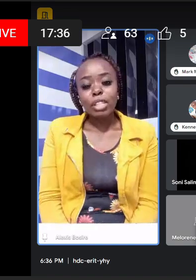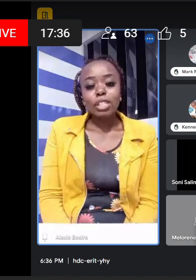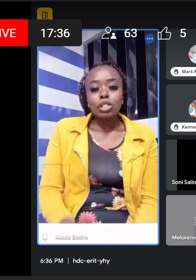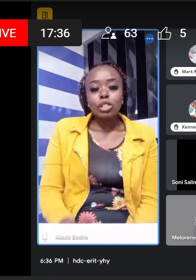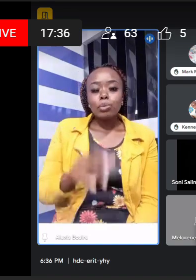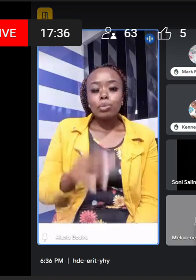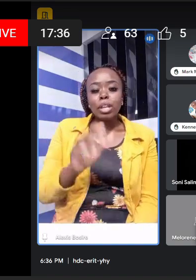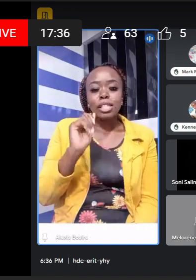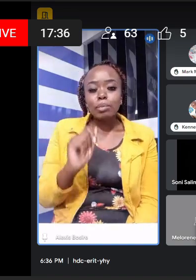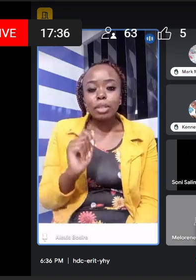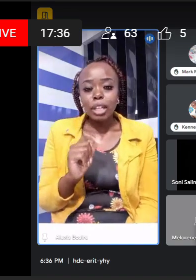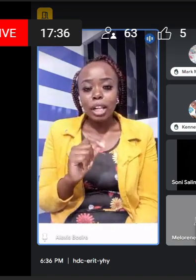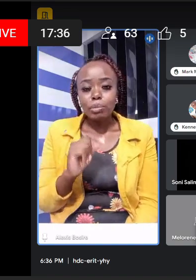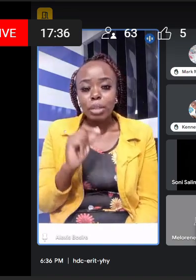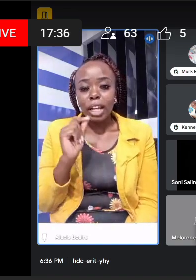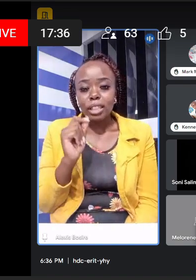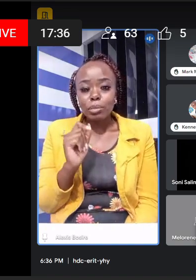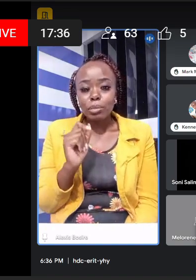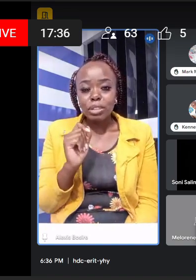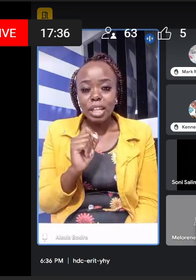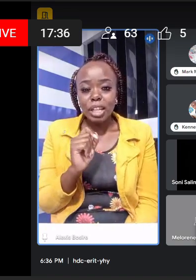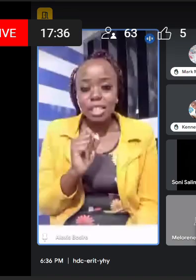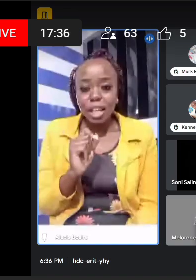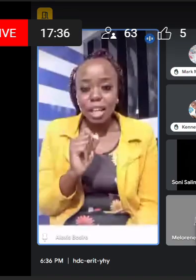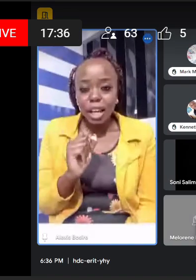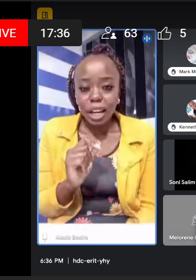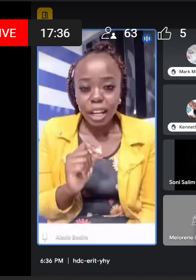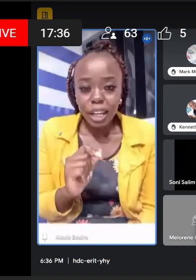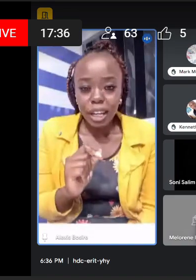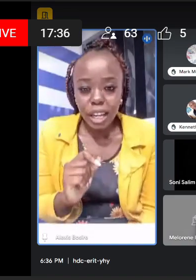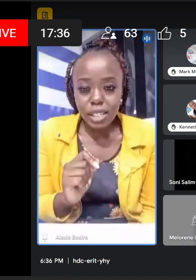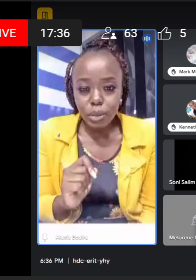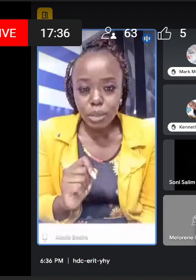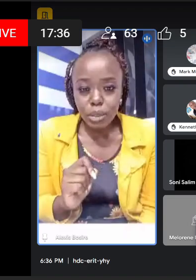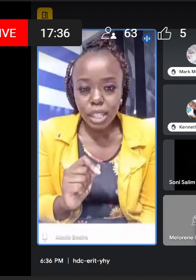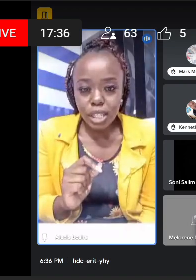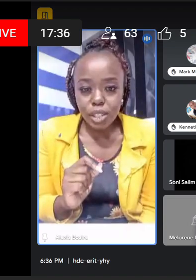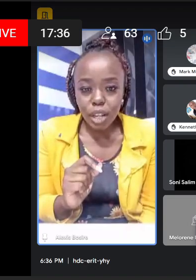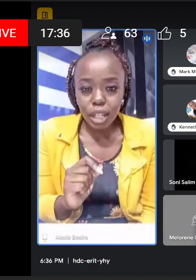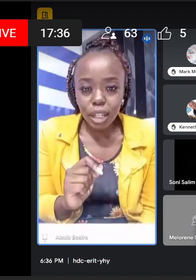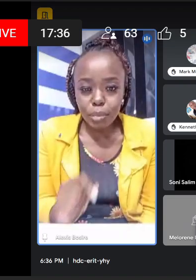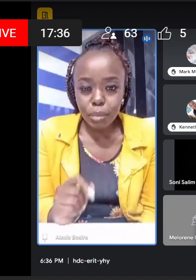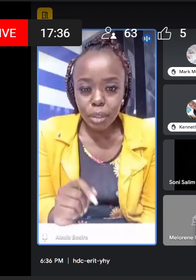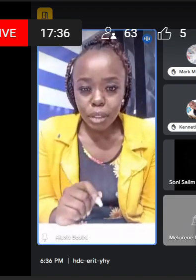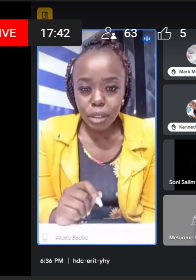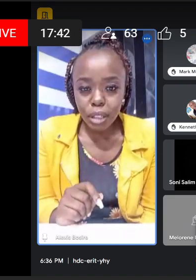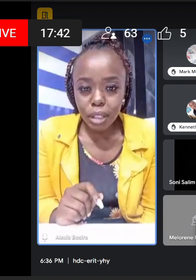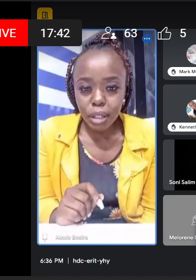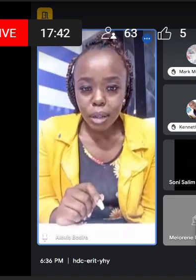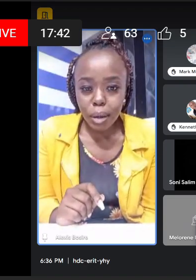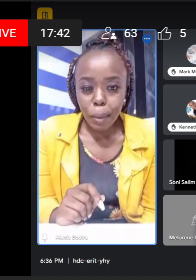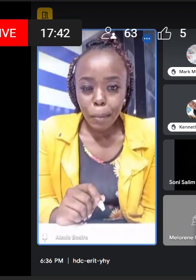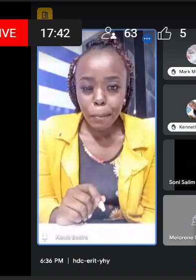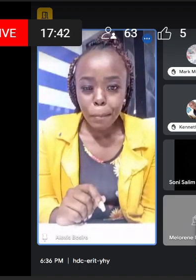alphabets. So by this time round, I'll be a little bit fast. Yes, Lucy, is your hand up?